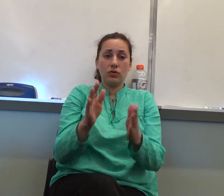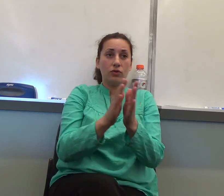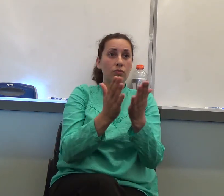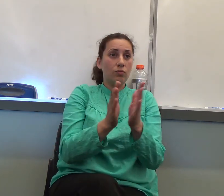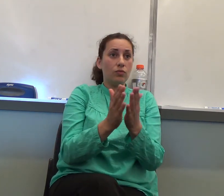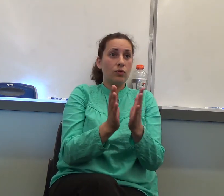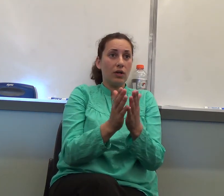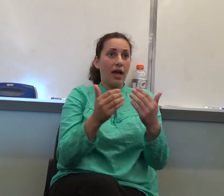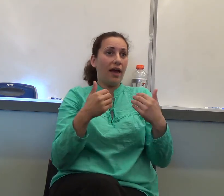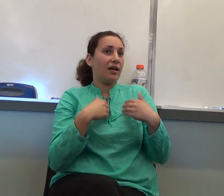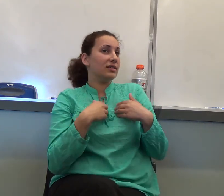particular problem.